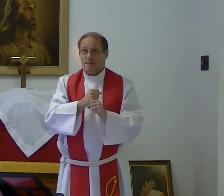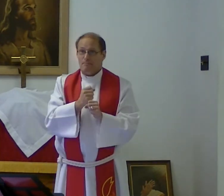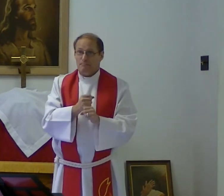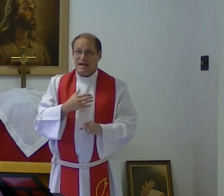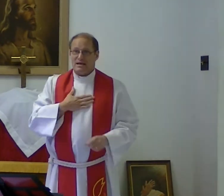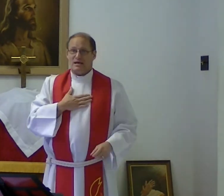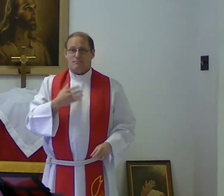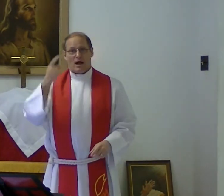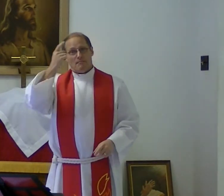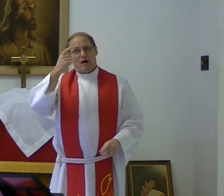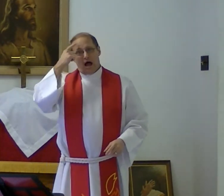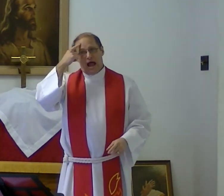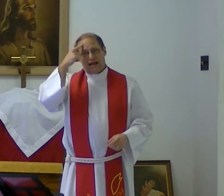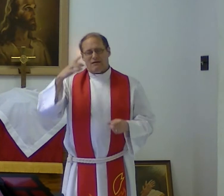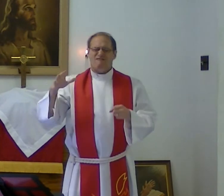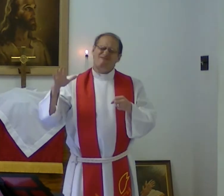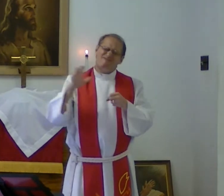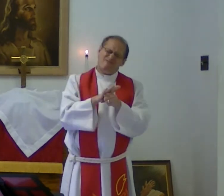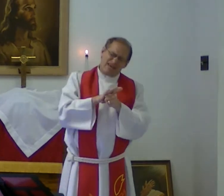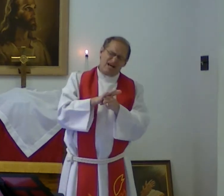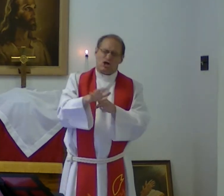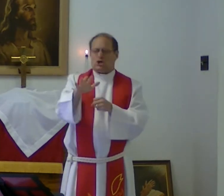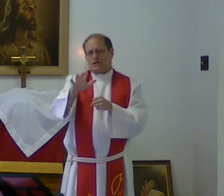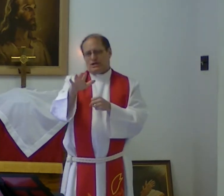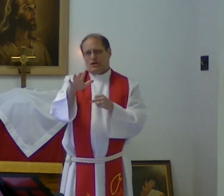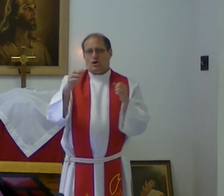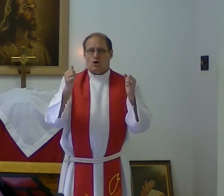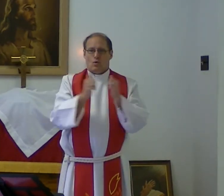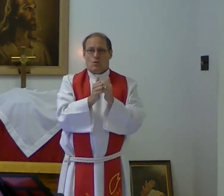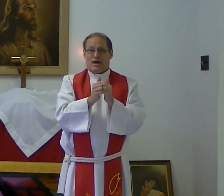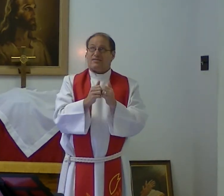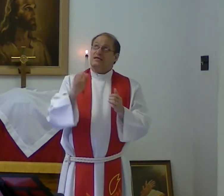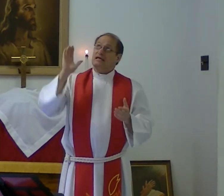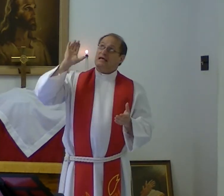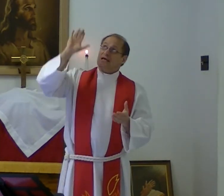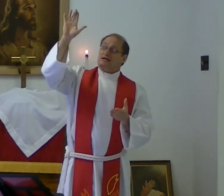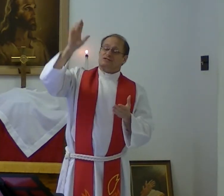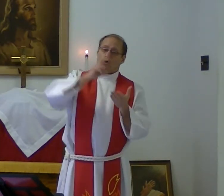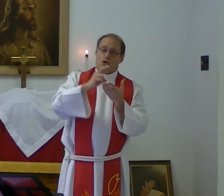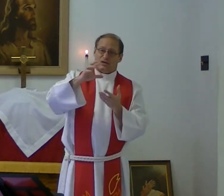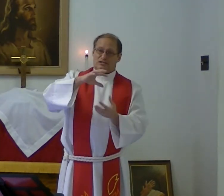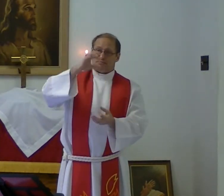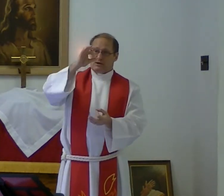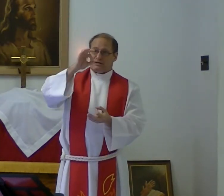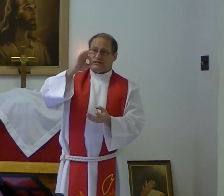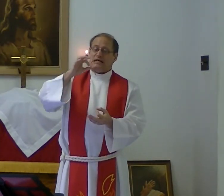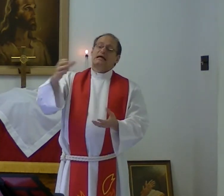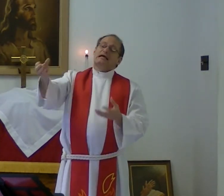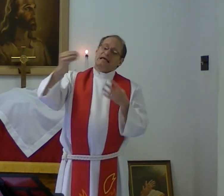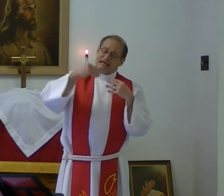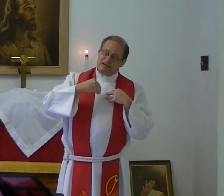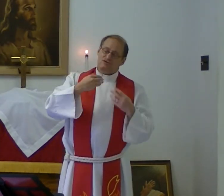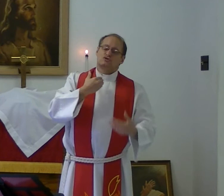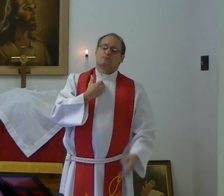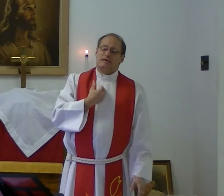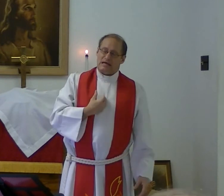making my mind filled with His Holy Spirit. He gives to me